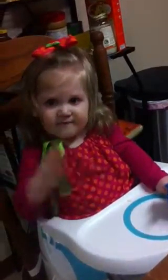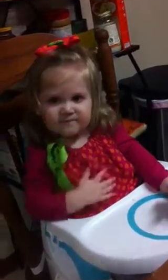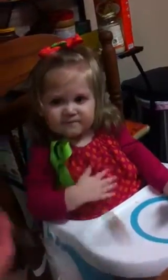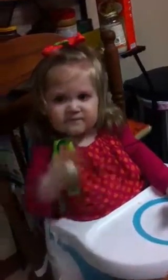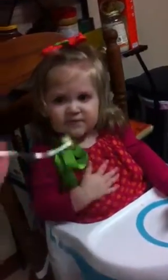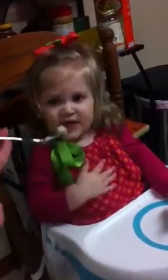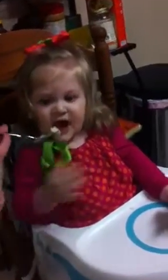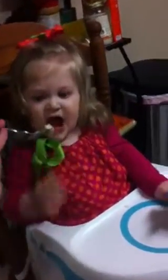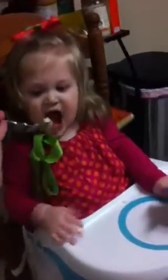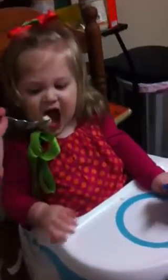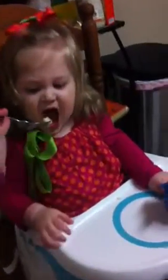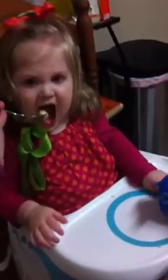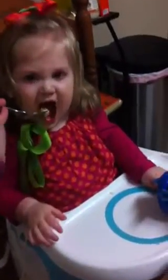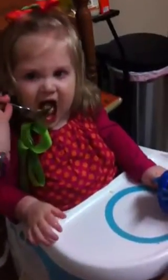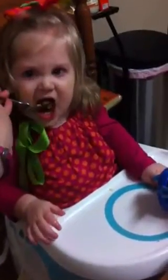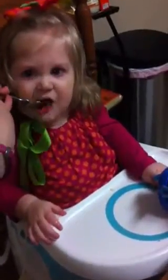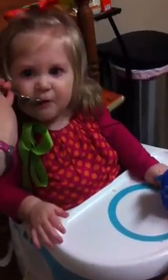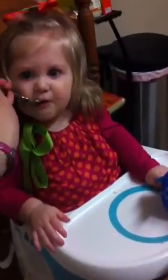Yay! Good girl!